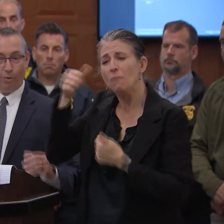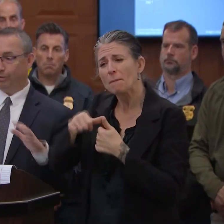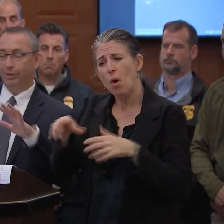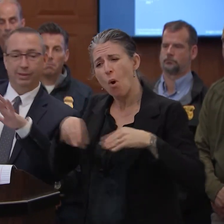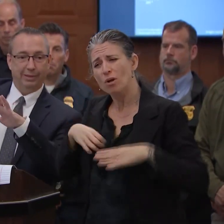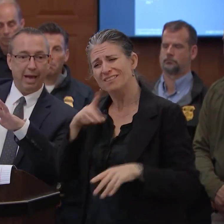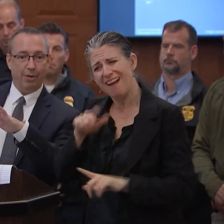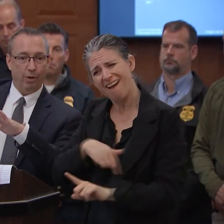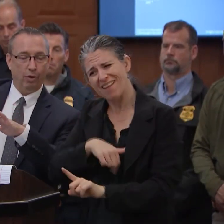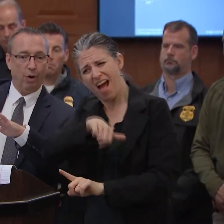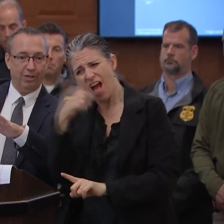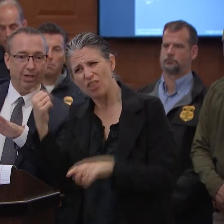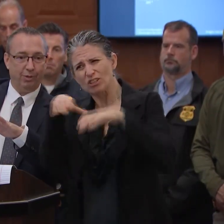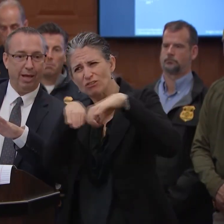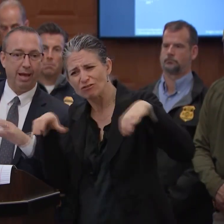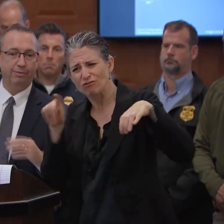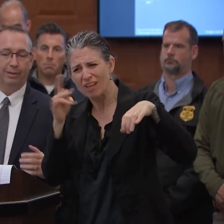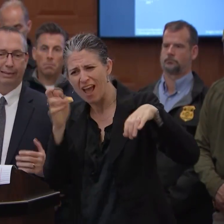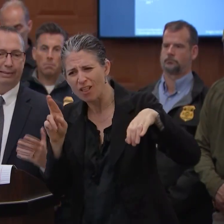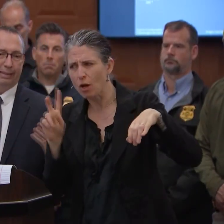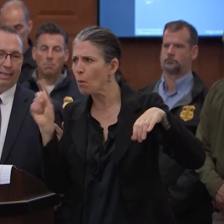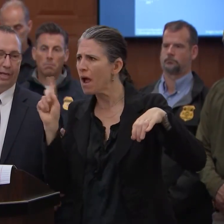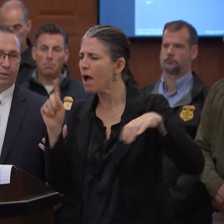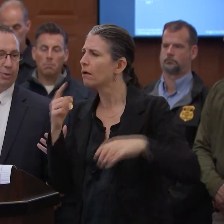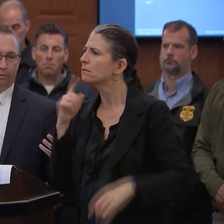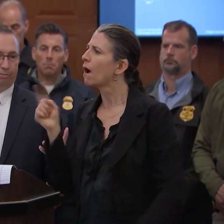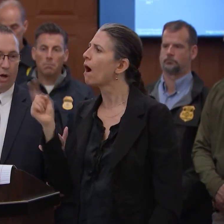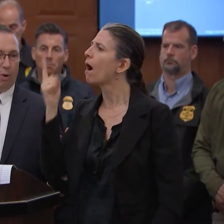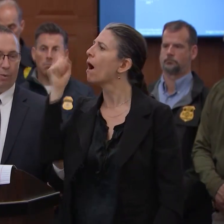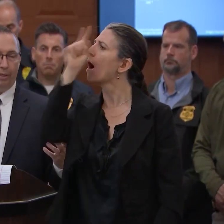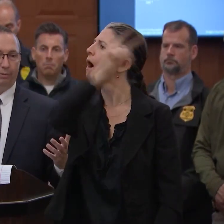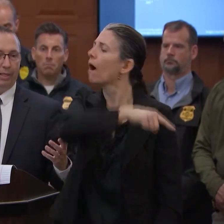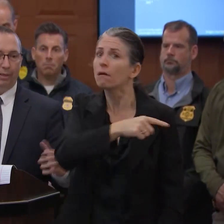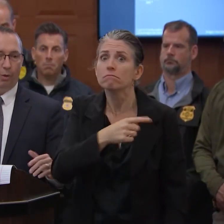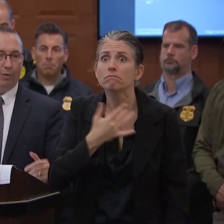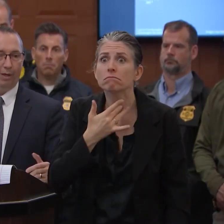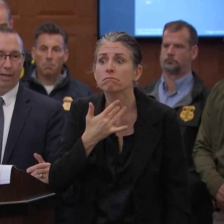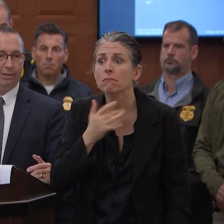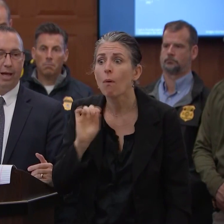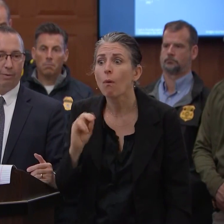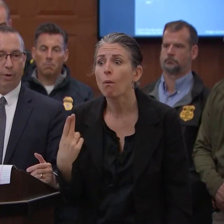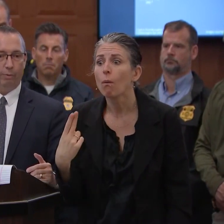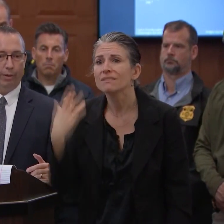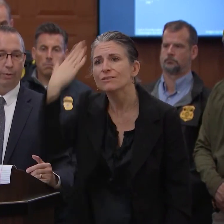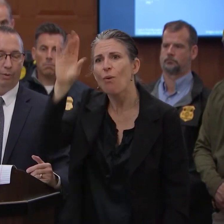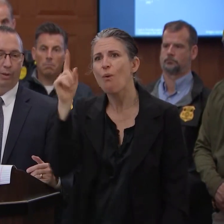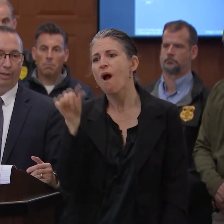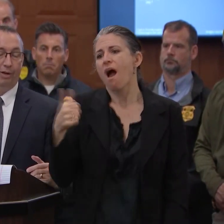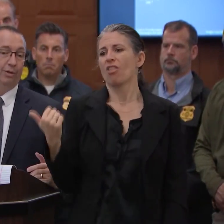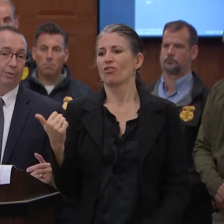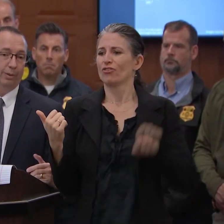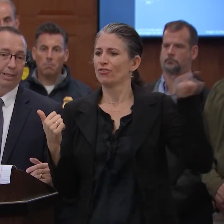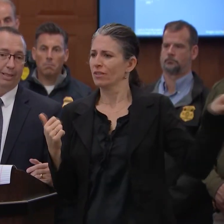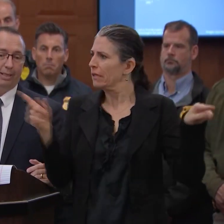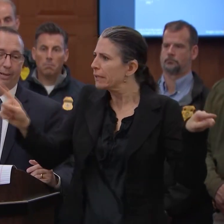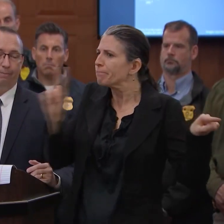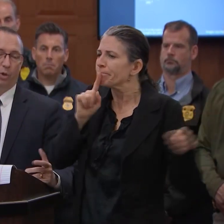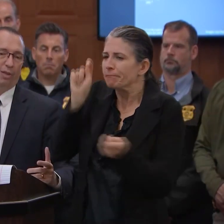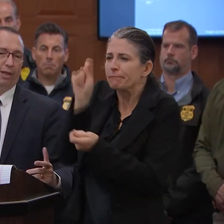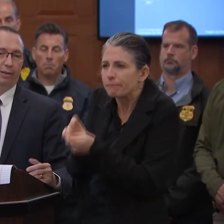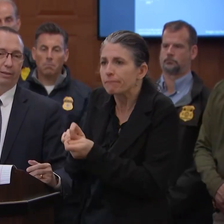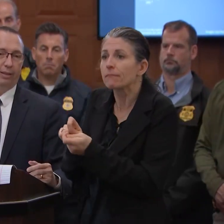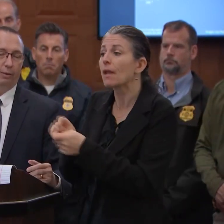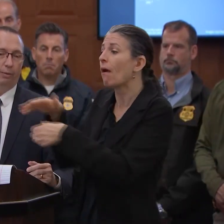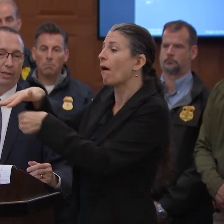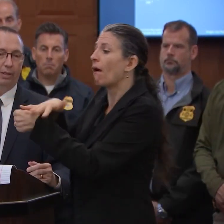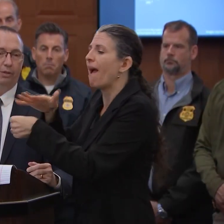the road, down here across Central Ave. And the answer was, no, we didn't go over there. That's not what we were there to do. So